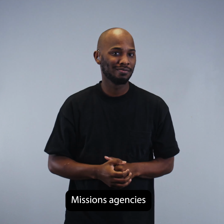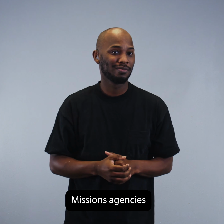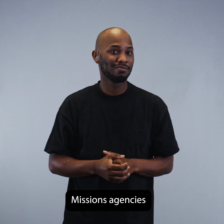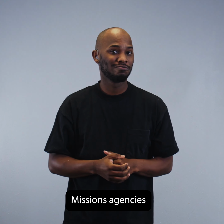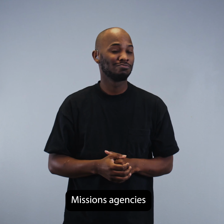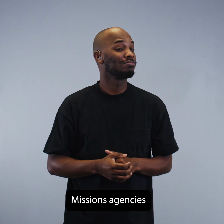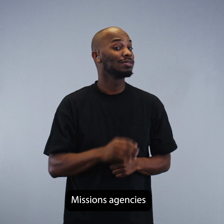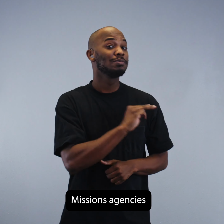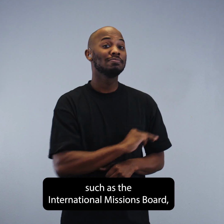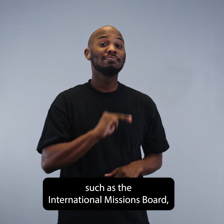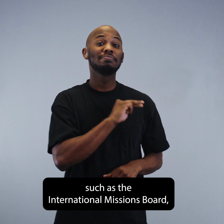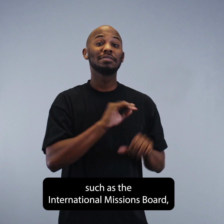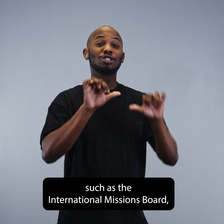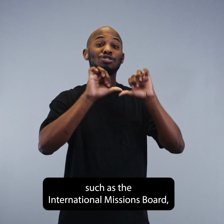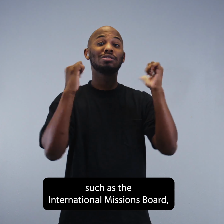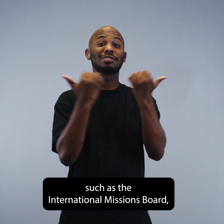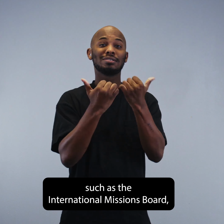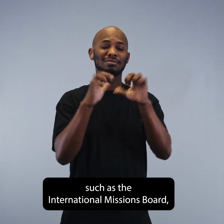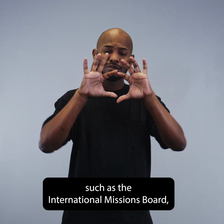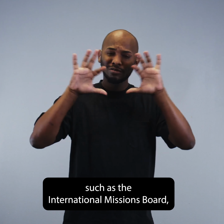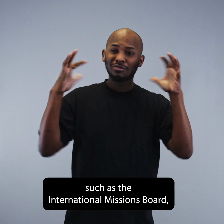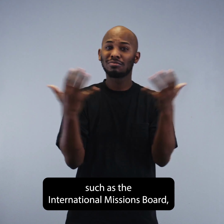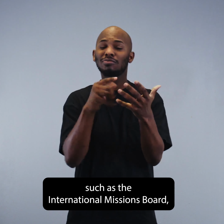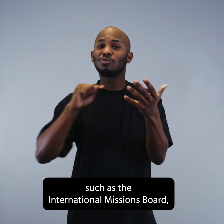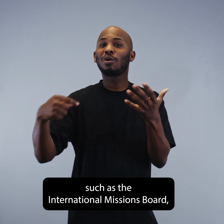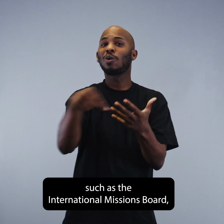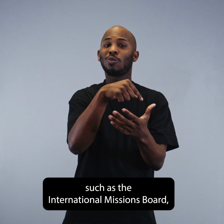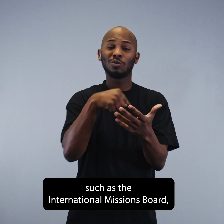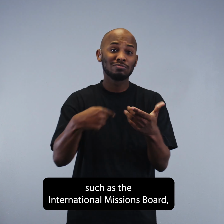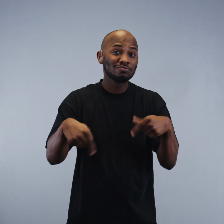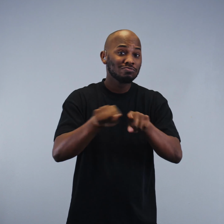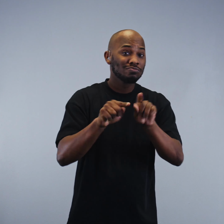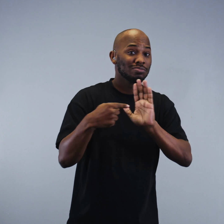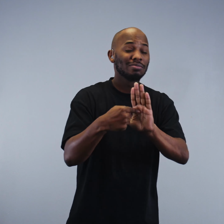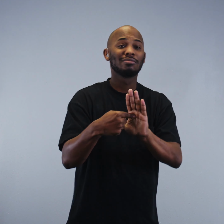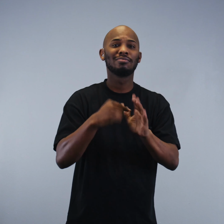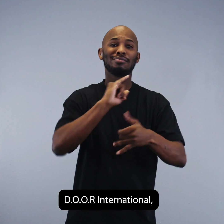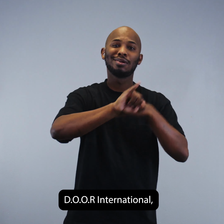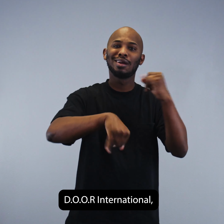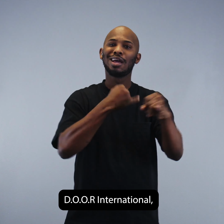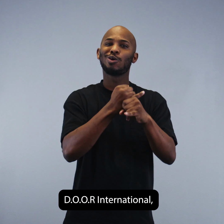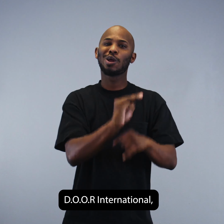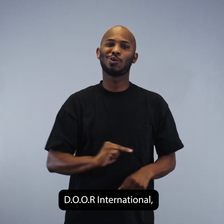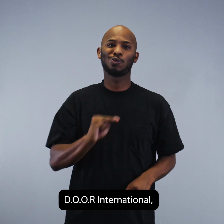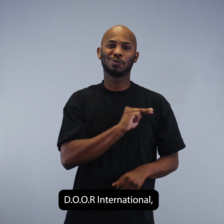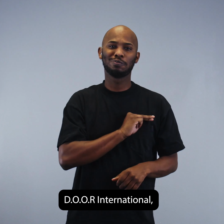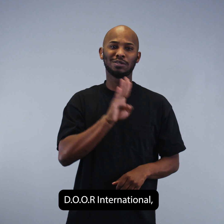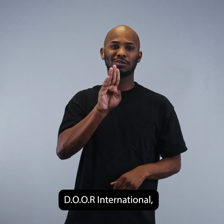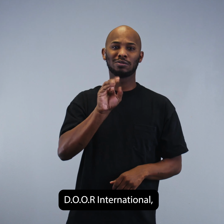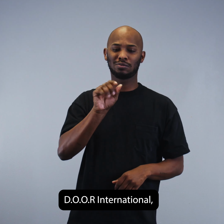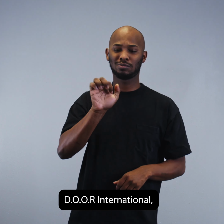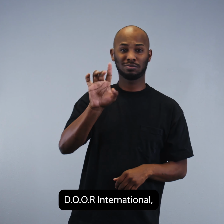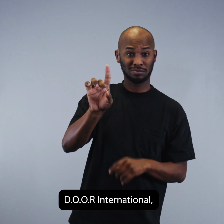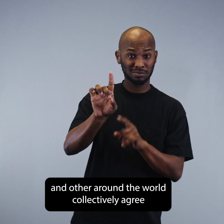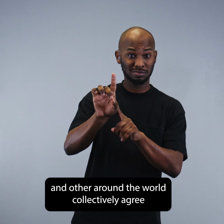Mission agencies such as the International Mission Board, Door International, and